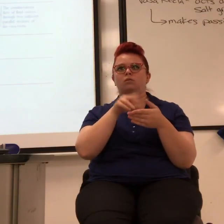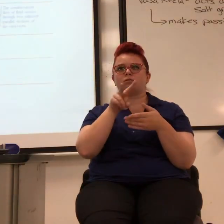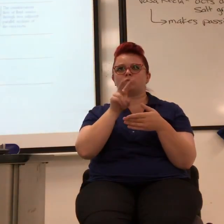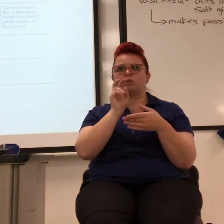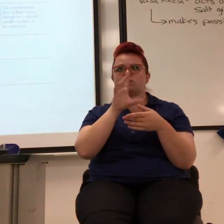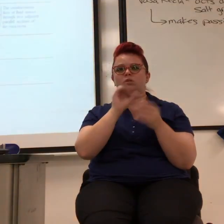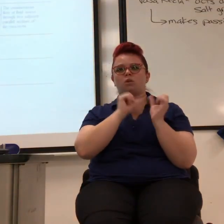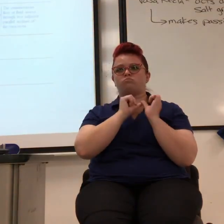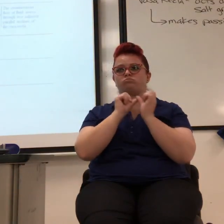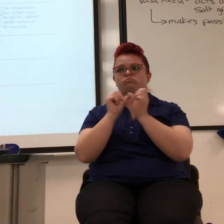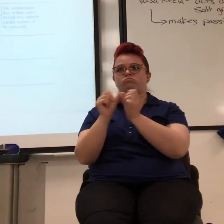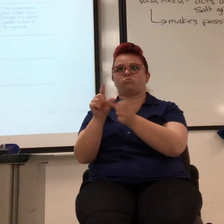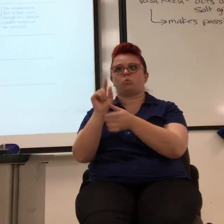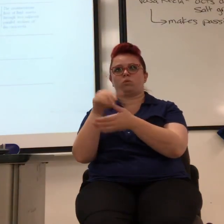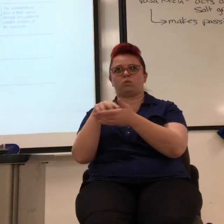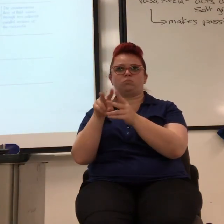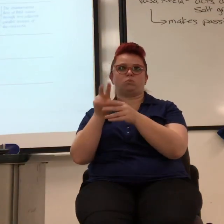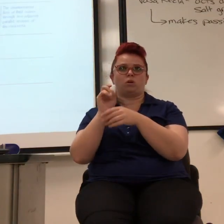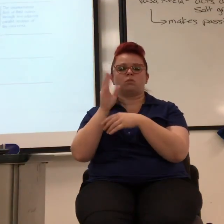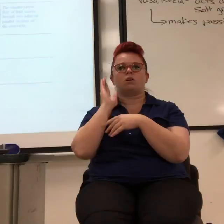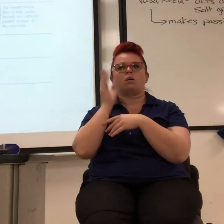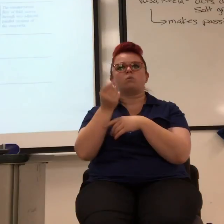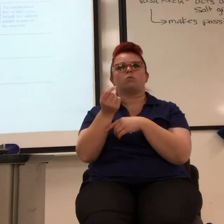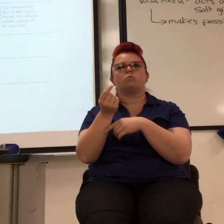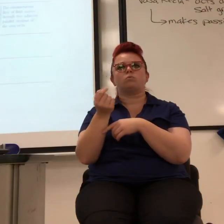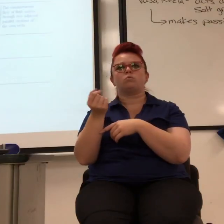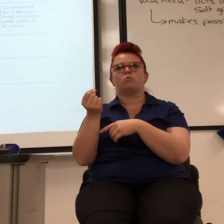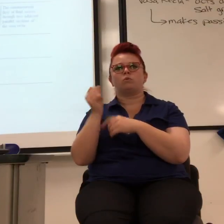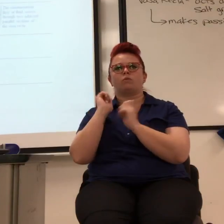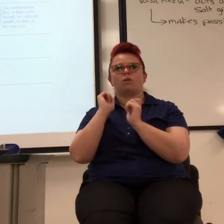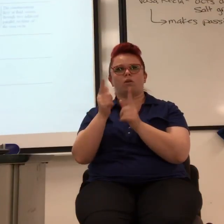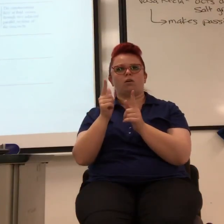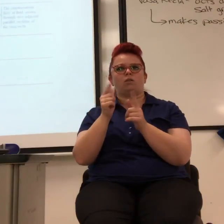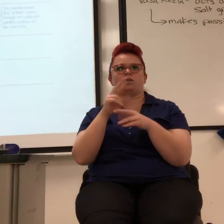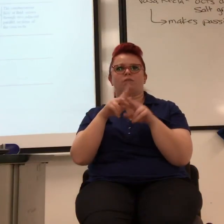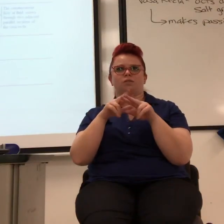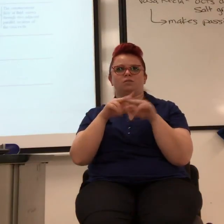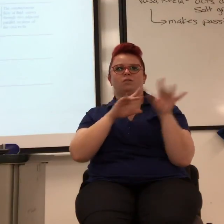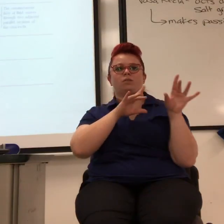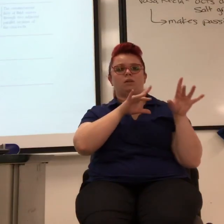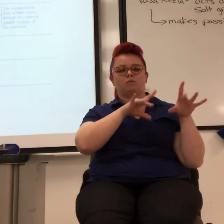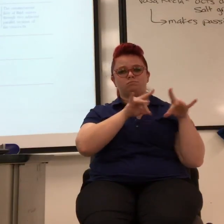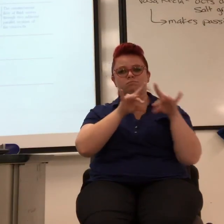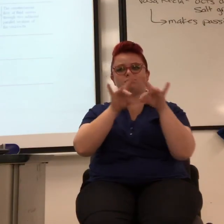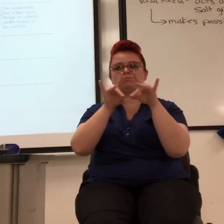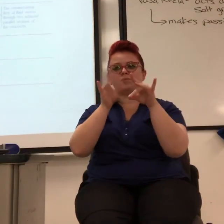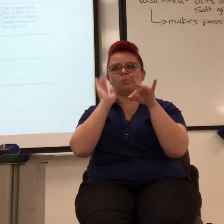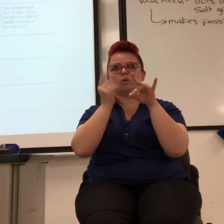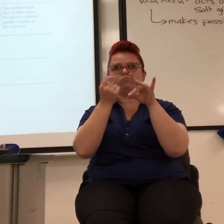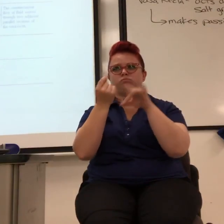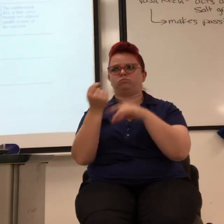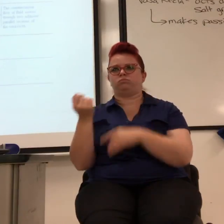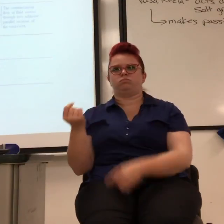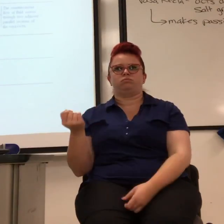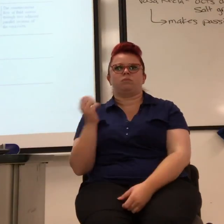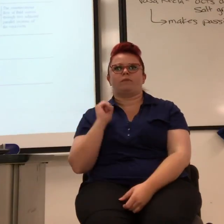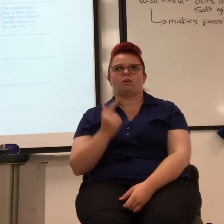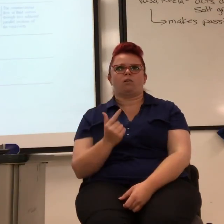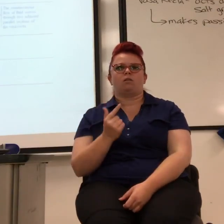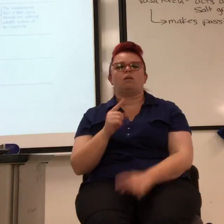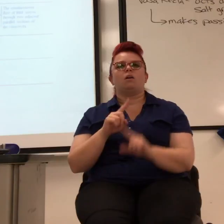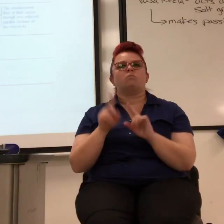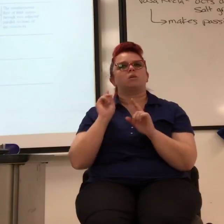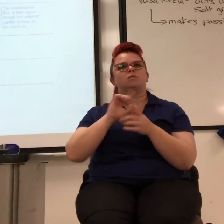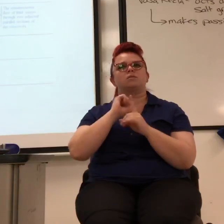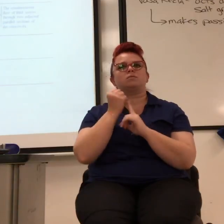just keep on going. And it will remove all the salt that it took up. But that is not the case. It